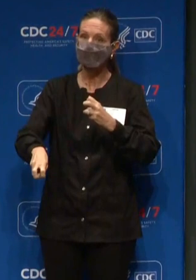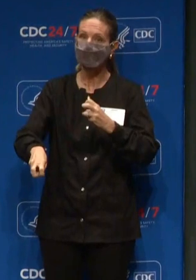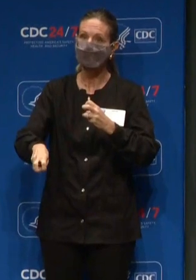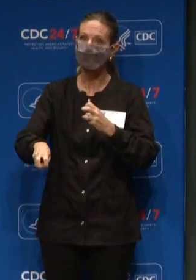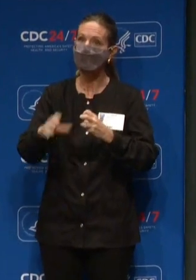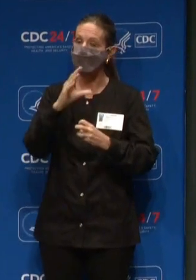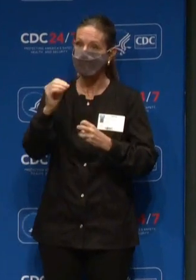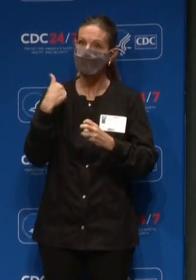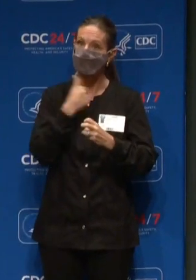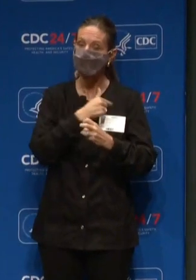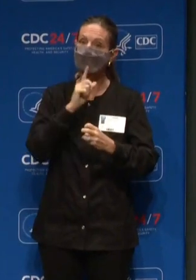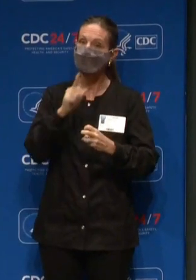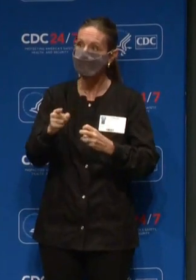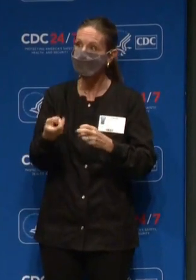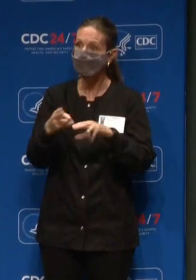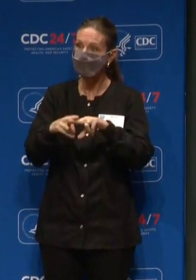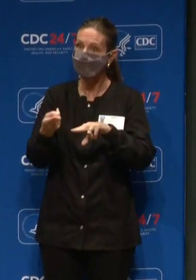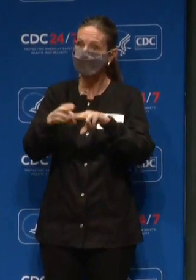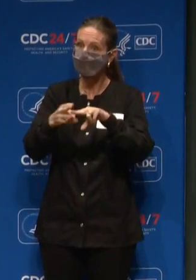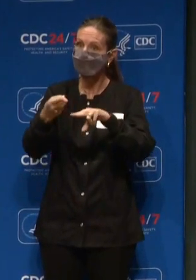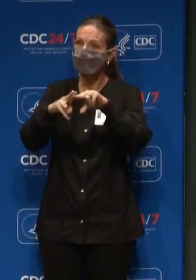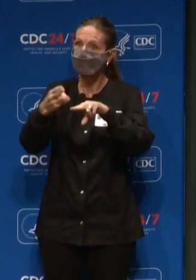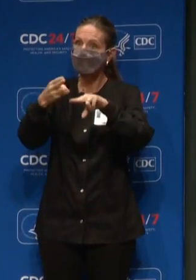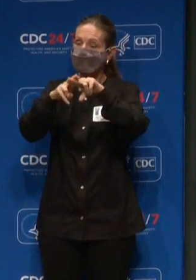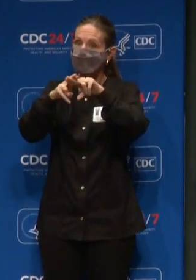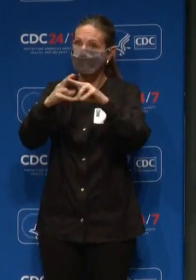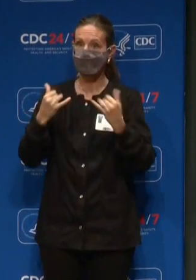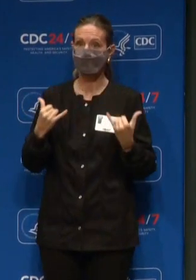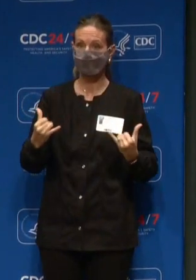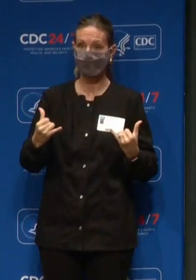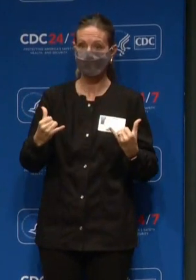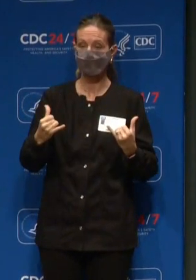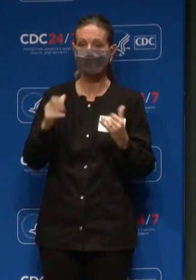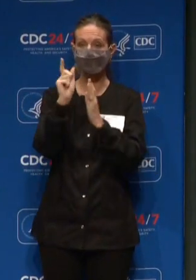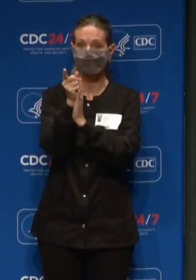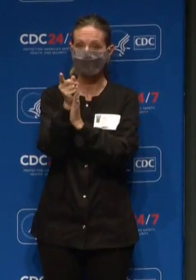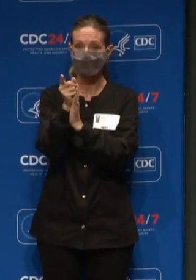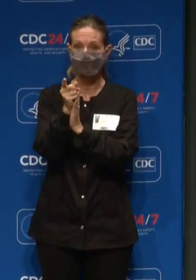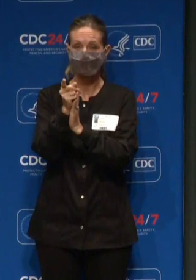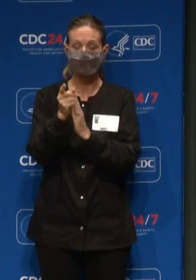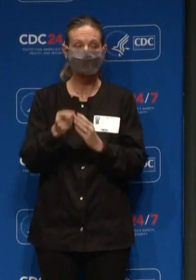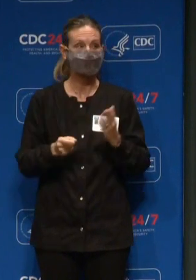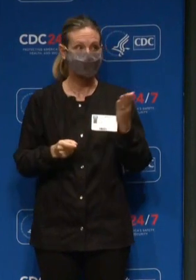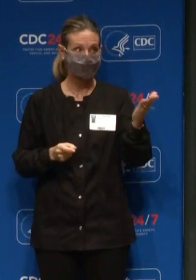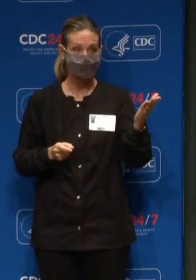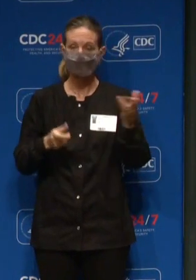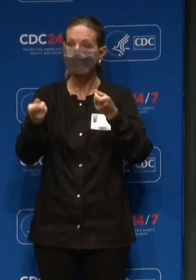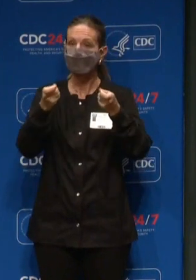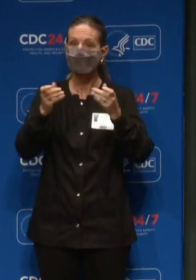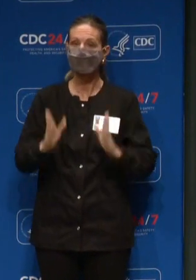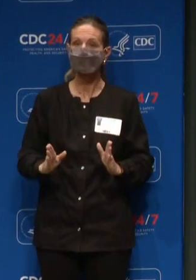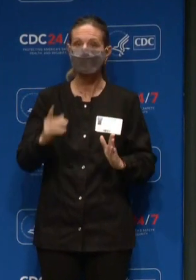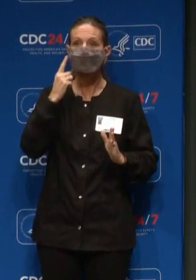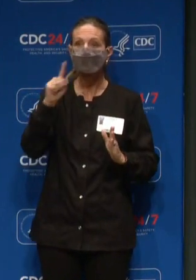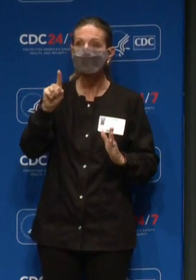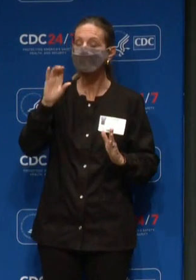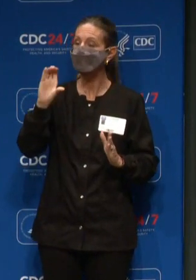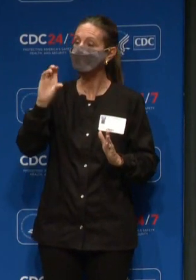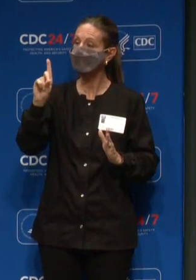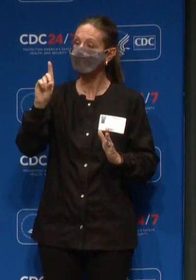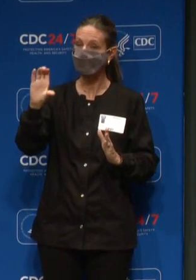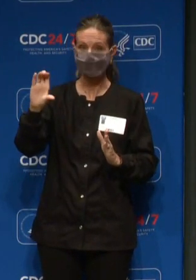Dr. Jay Butler, CDC's Deputy Director for Infectious Disease and the former incident manager of the